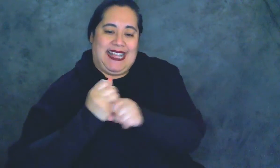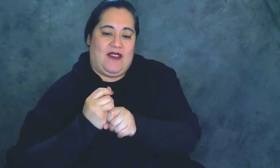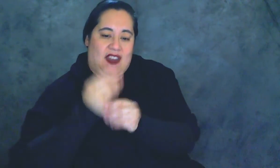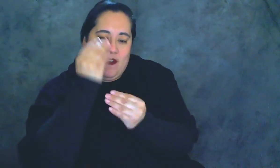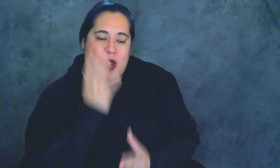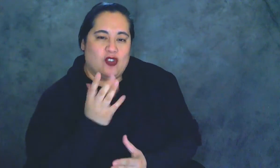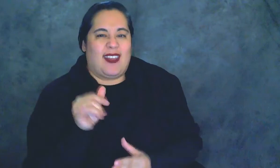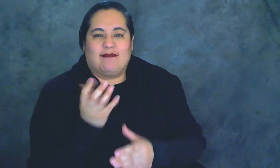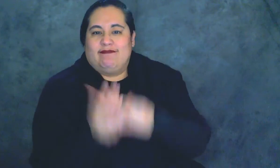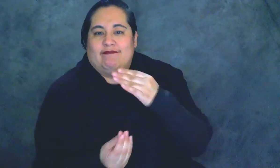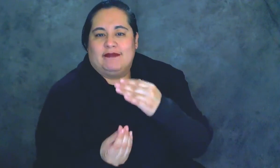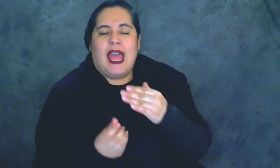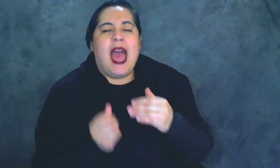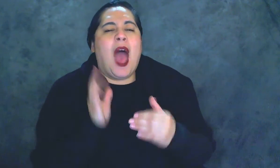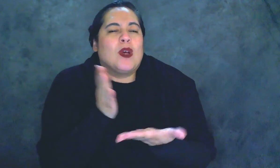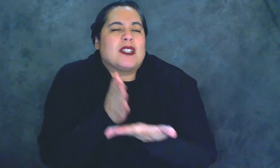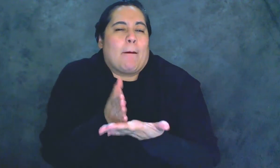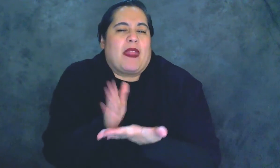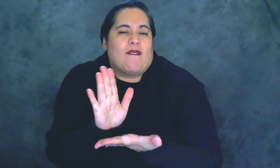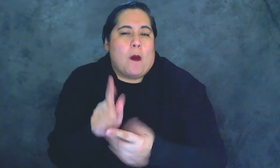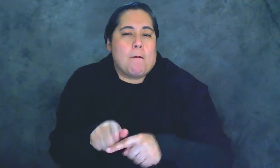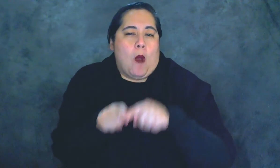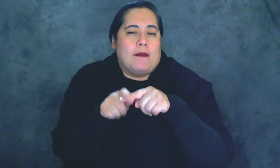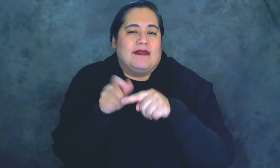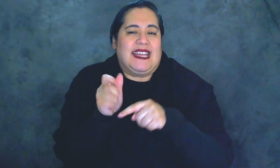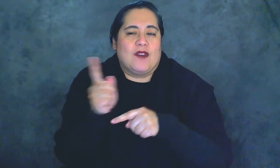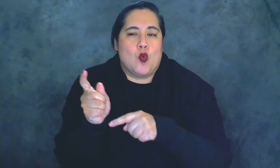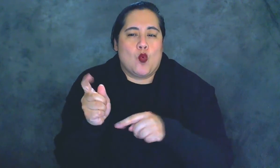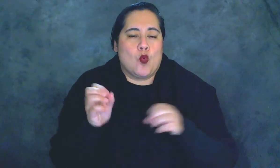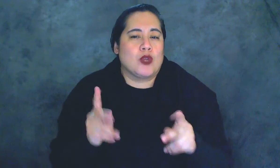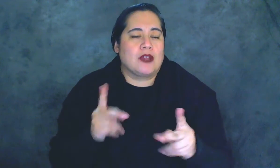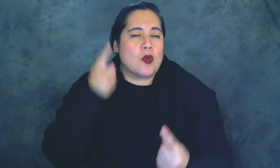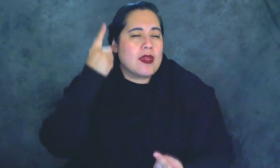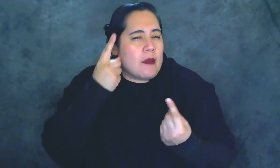And I'll stop there for a moment to give you a chance to think about what that might mean.